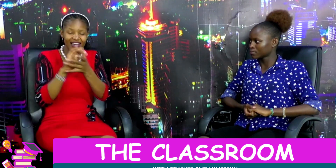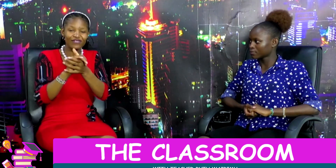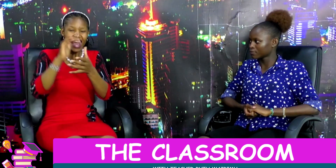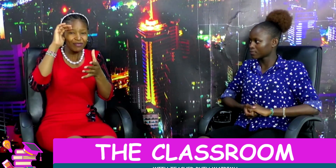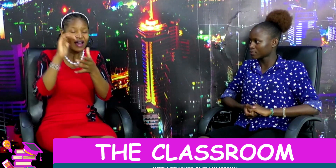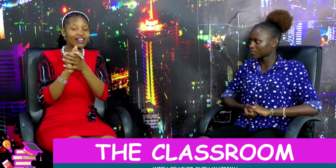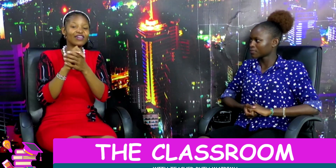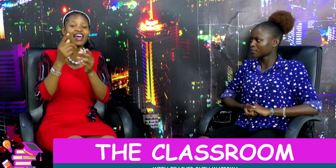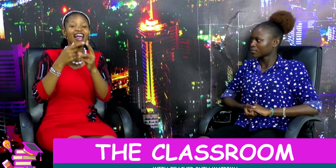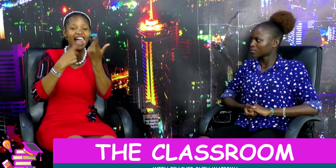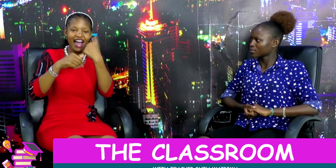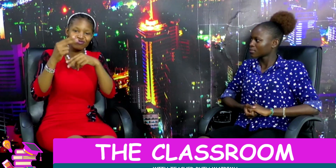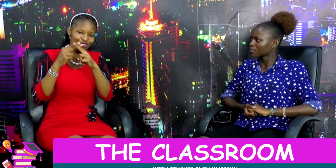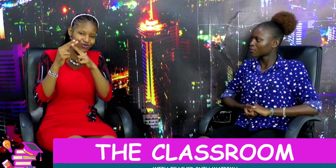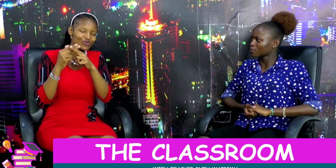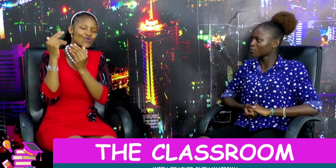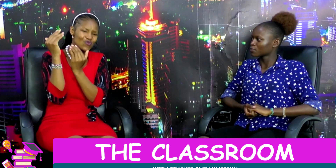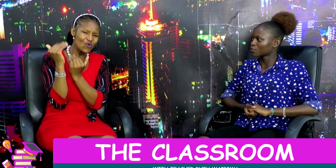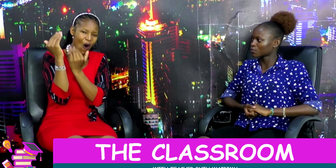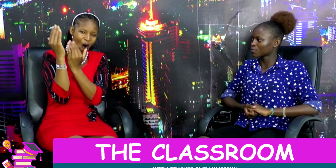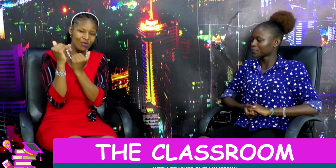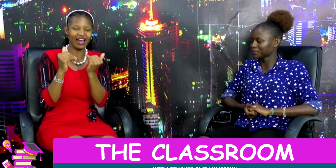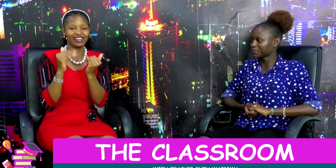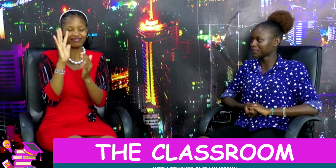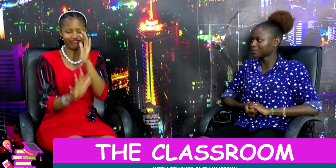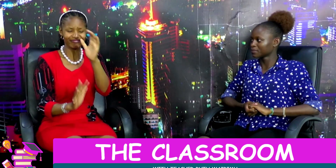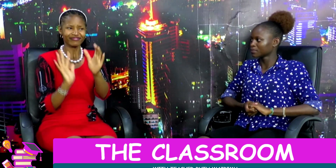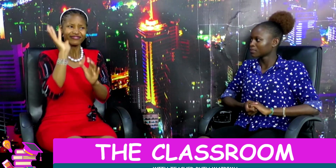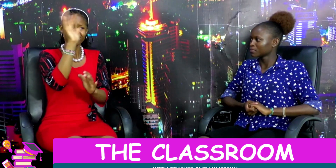journey. And I believe soon